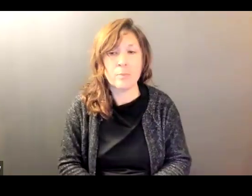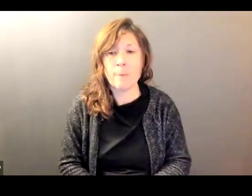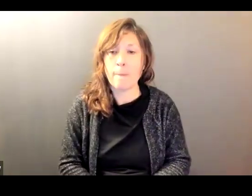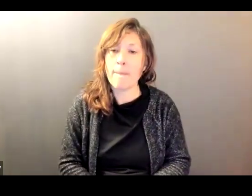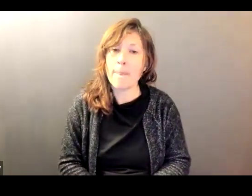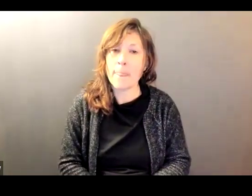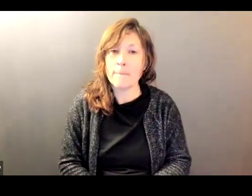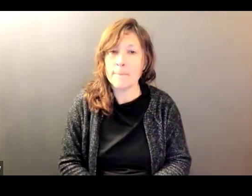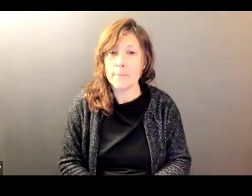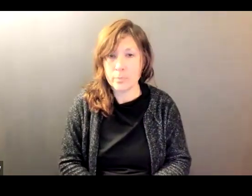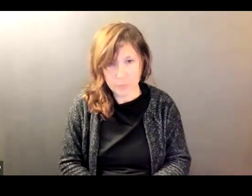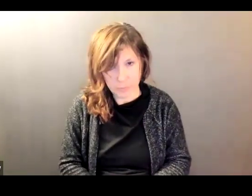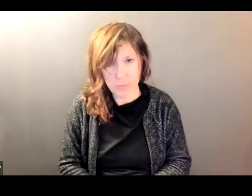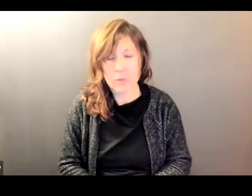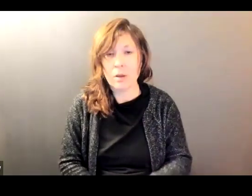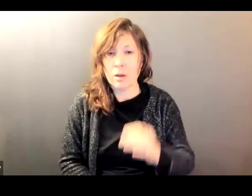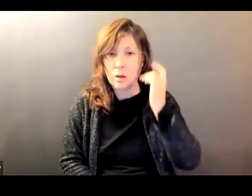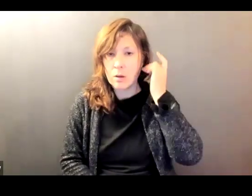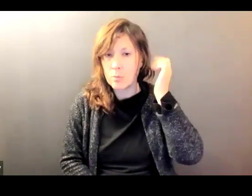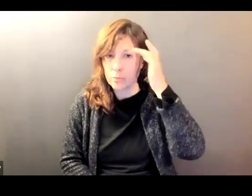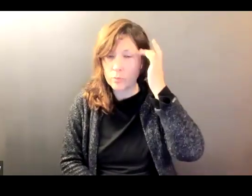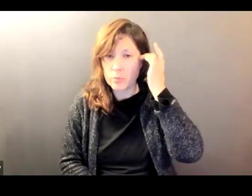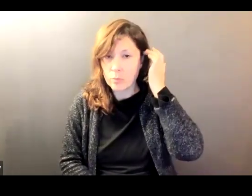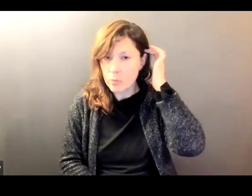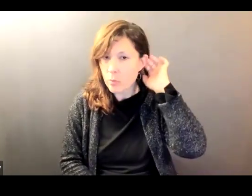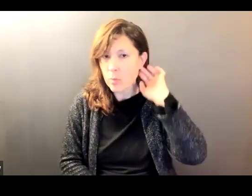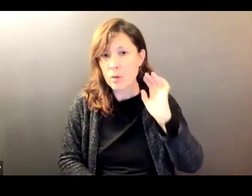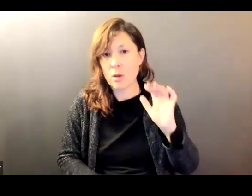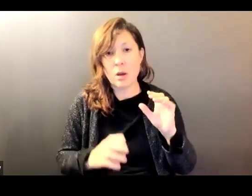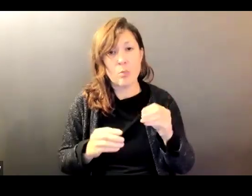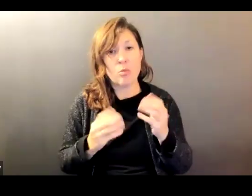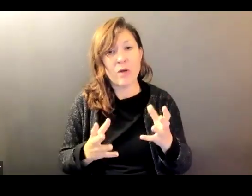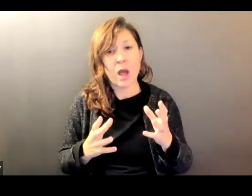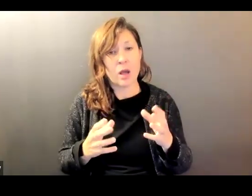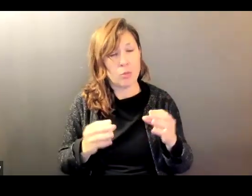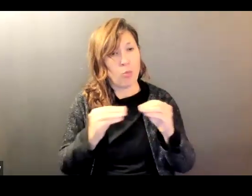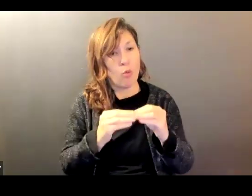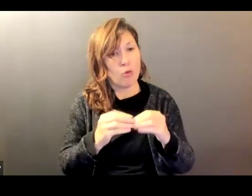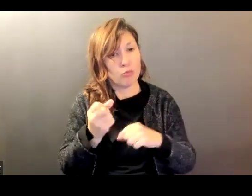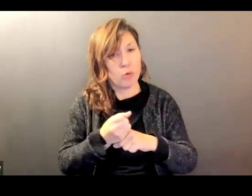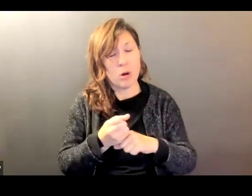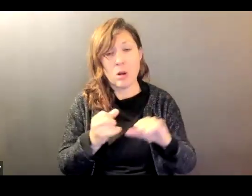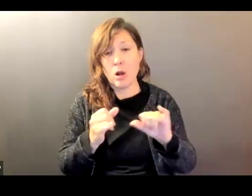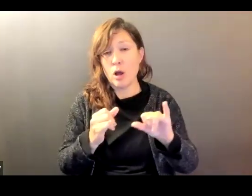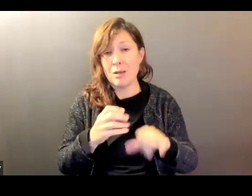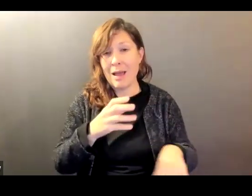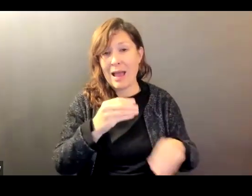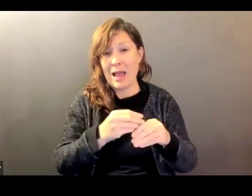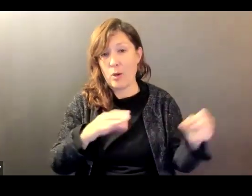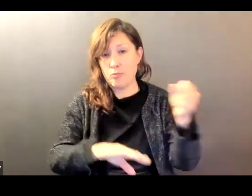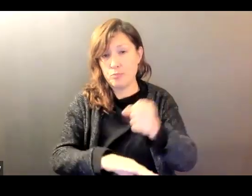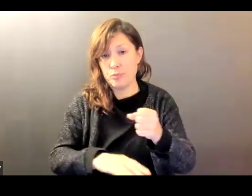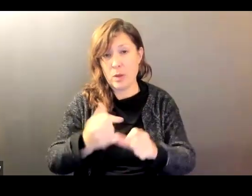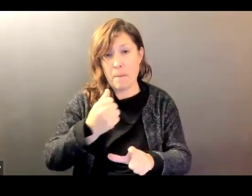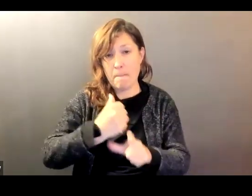additional support as well as professional support, but also paraeducator support. And oftentimes a paraeducator may also be able